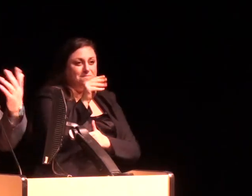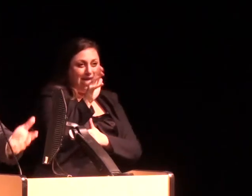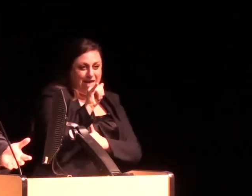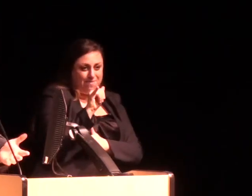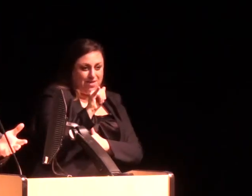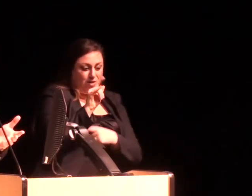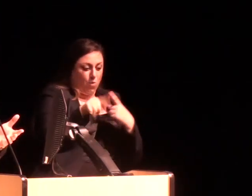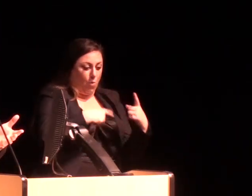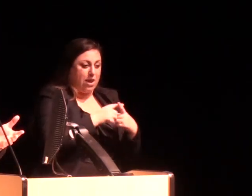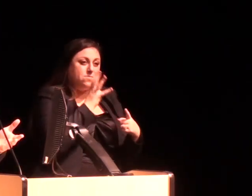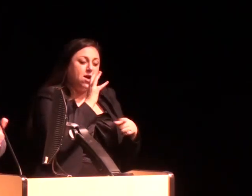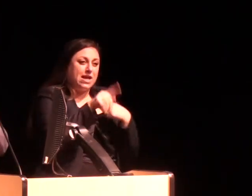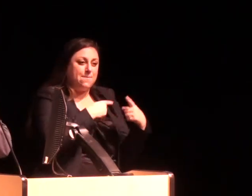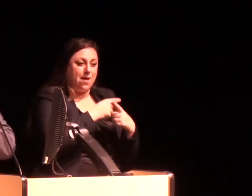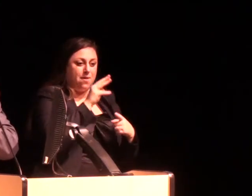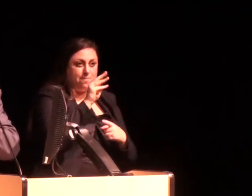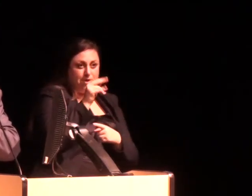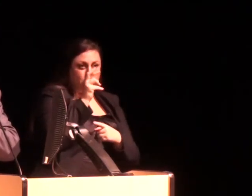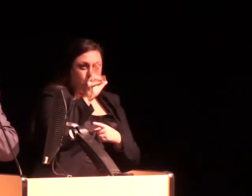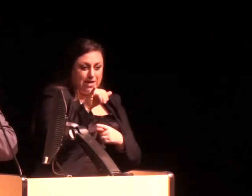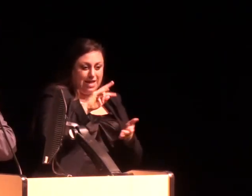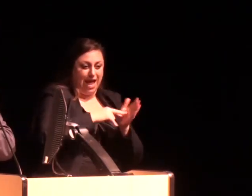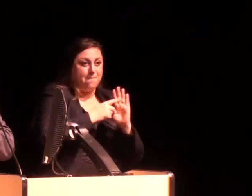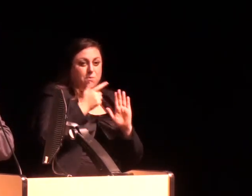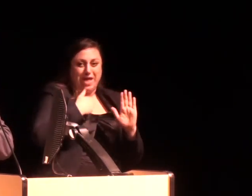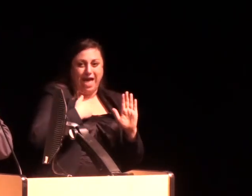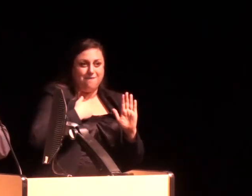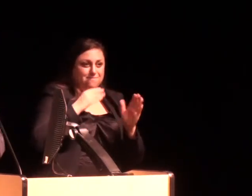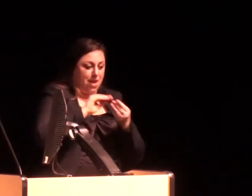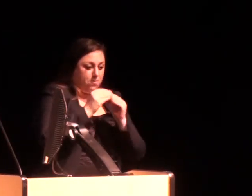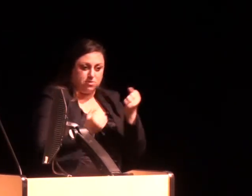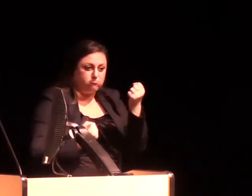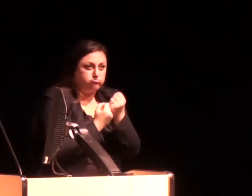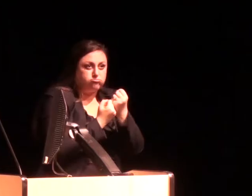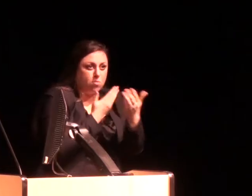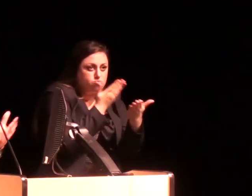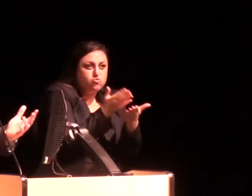talking about the majority of the Cuban American community, we have the number to prove that, you know?